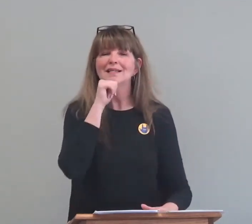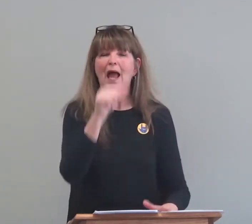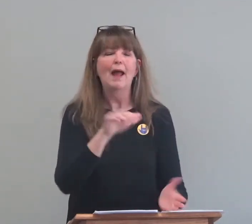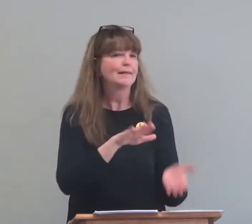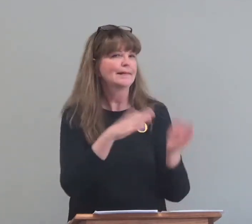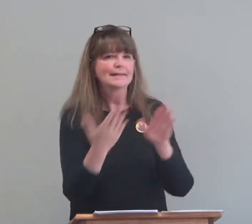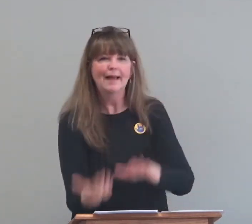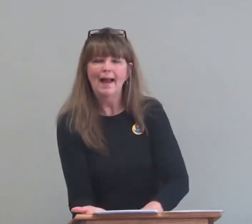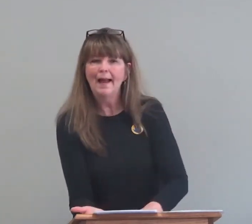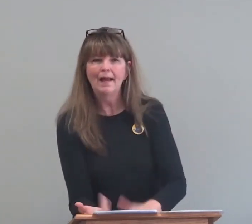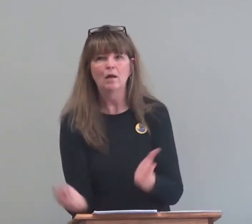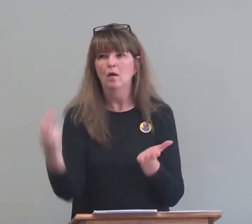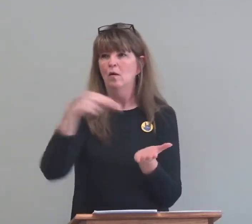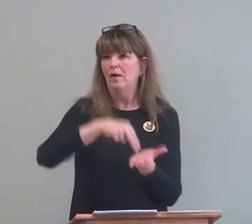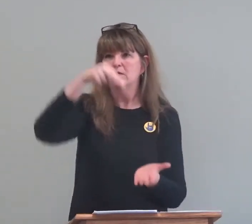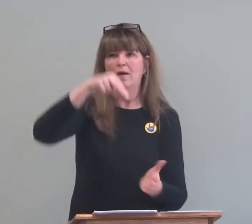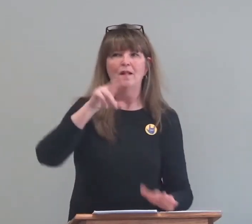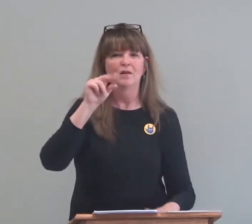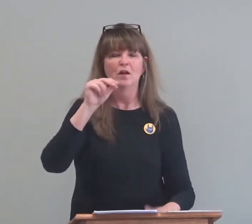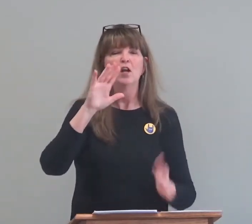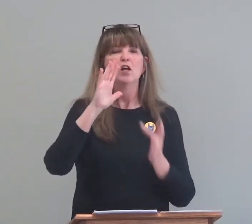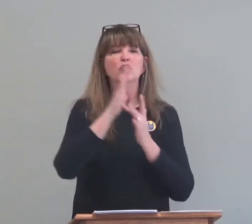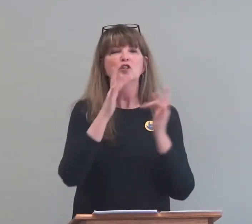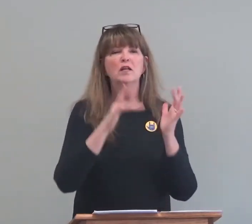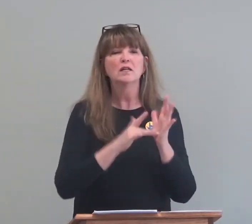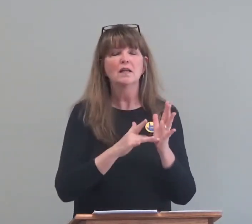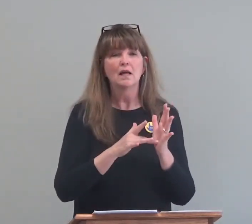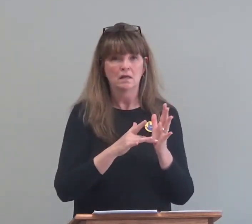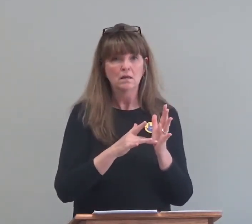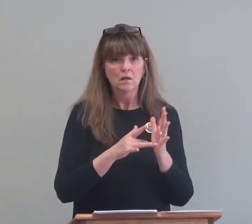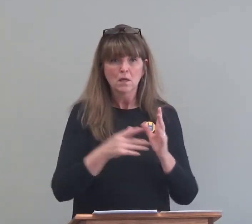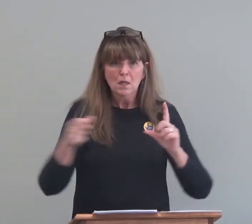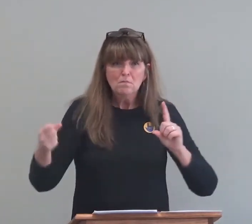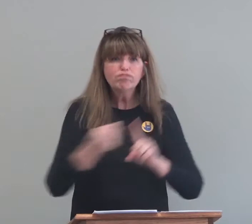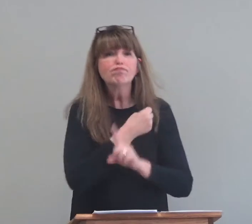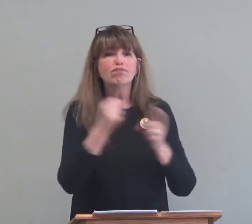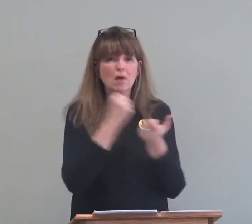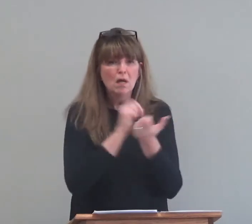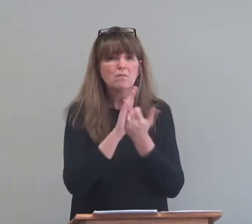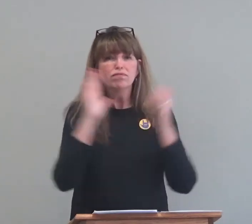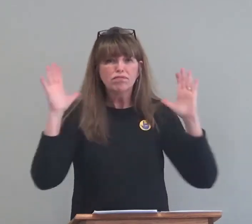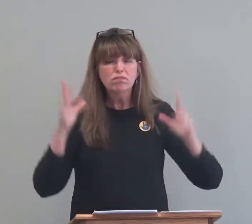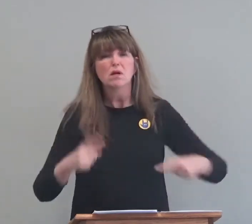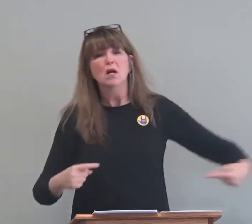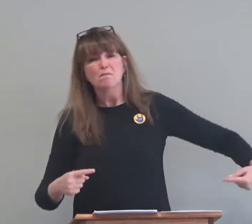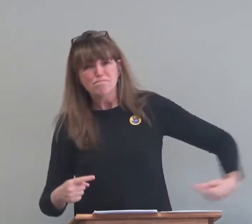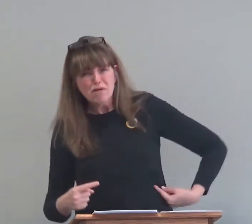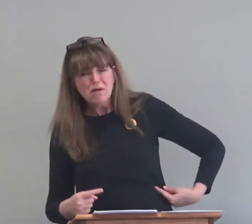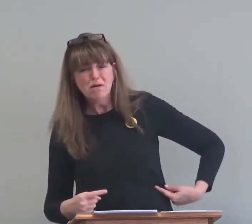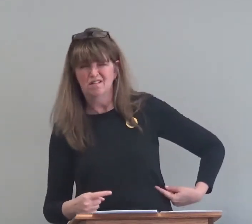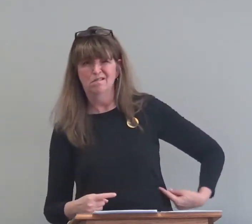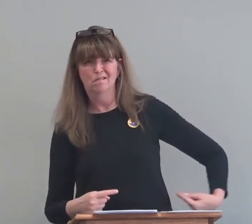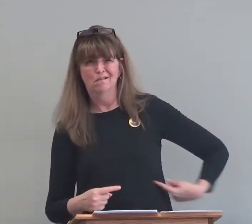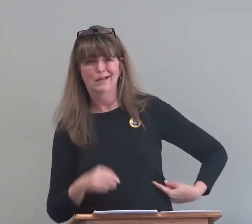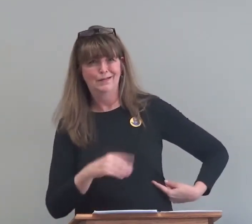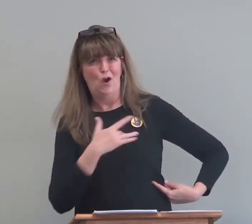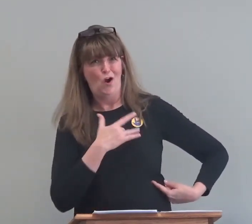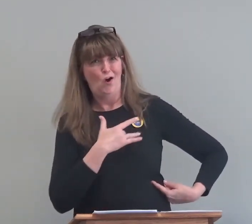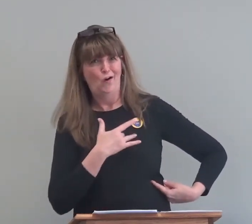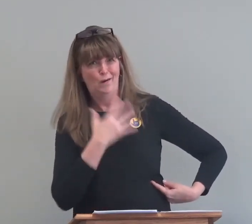And they say Jesus did not die and rise. Jesus was tortured and speared.